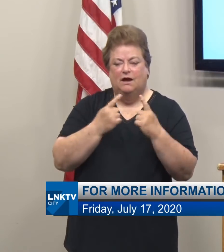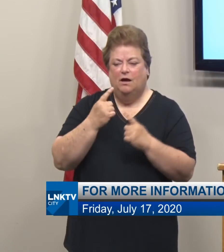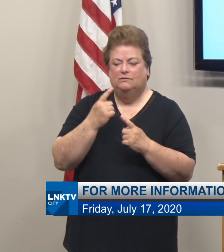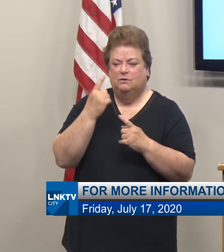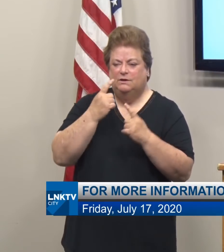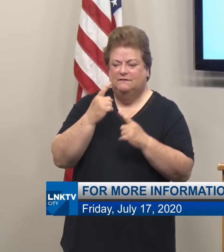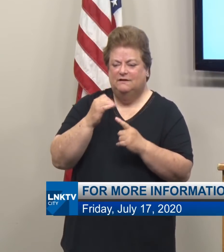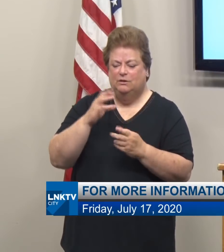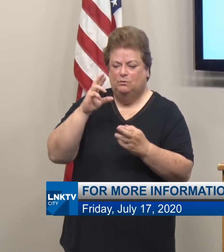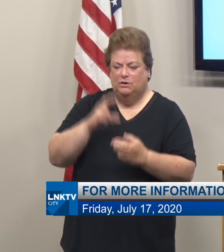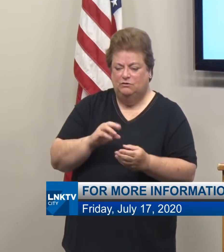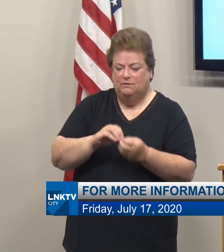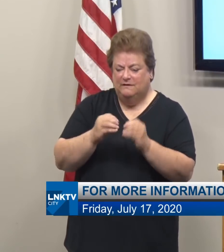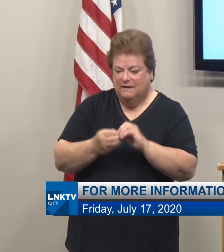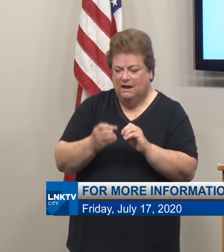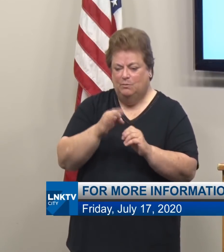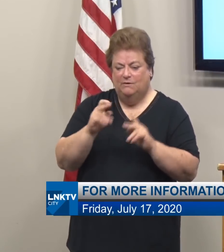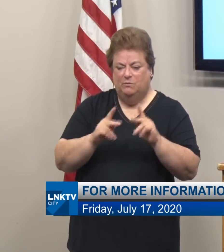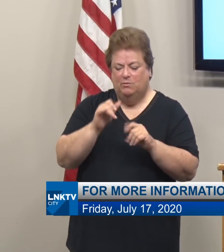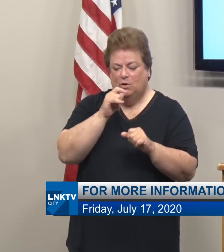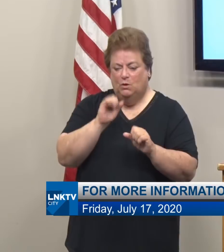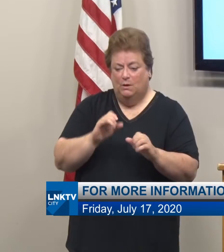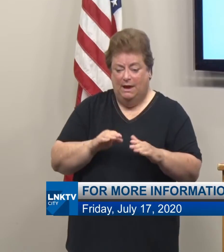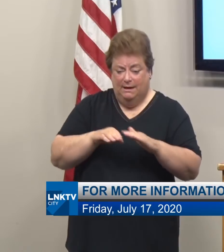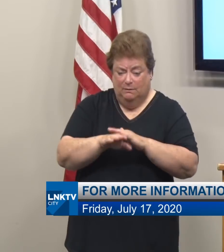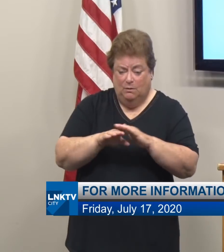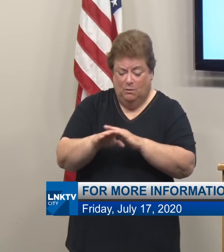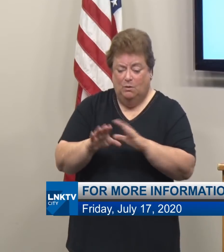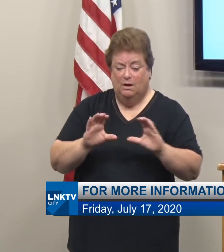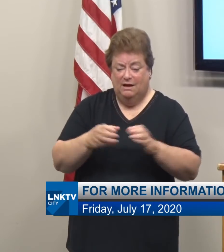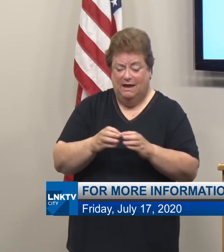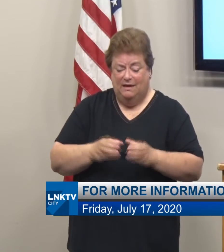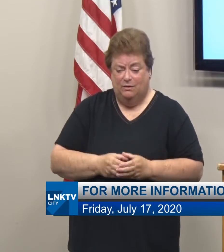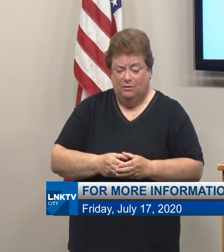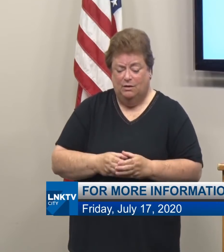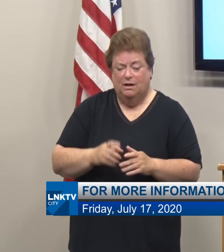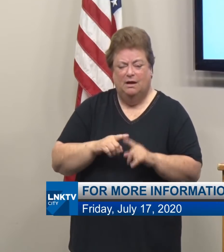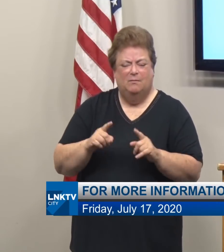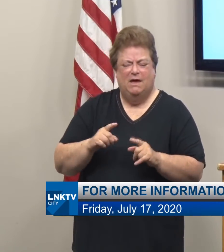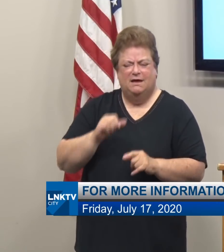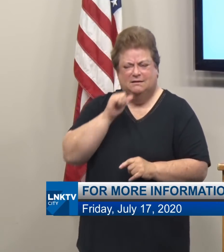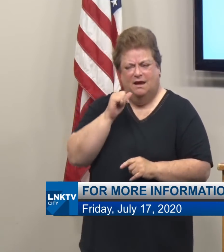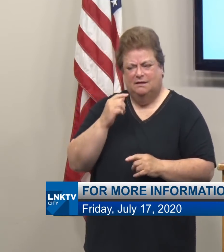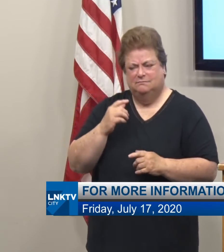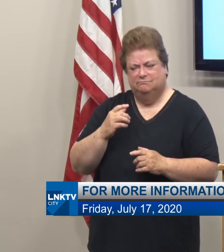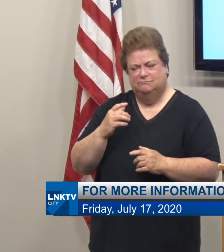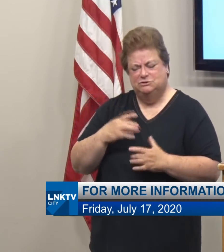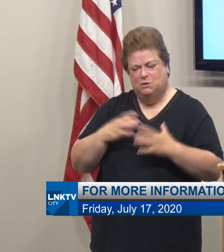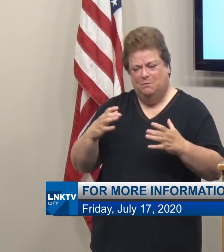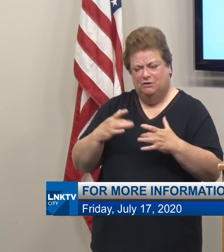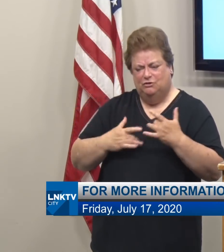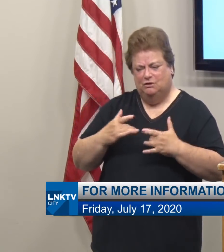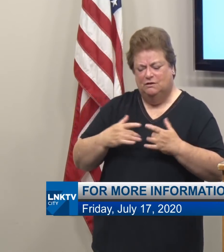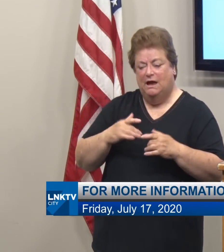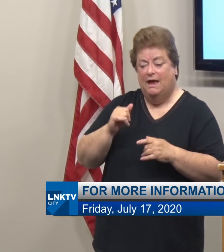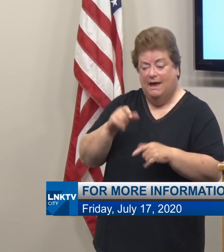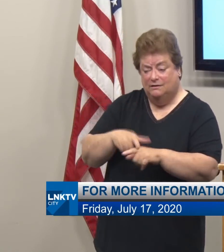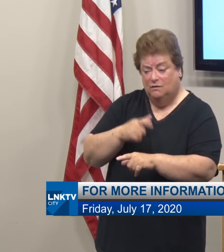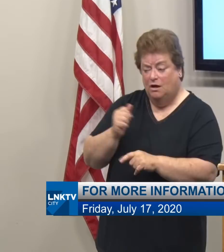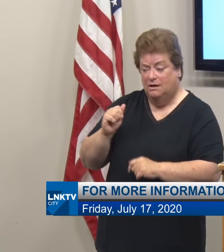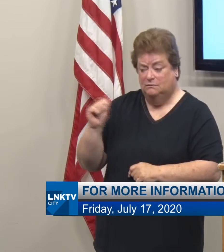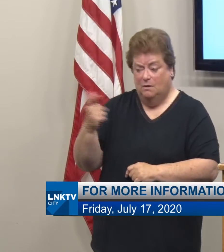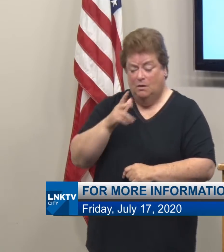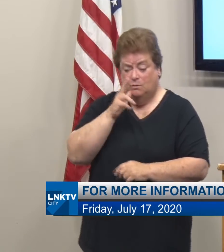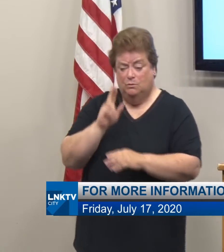reducing the number of people who may gather together, but right now, they are not as concerned about that number as long as everyone is wearing